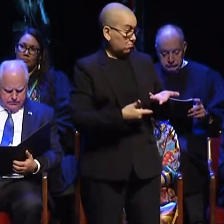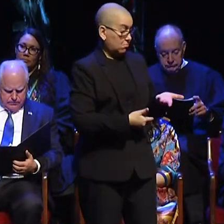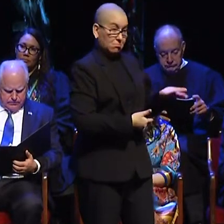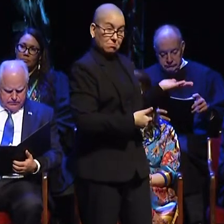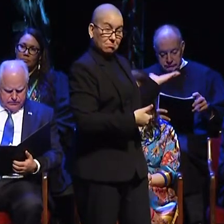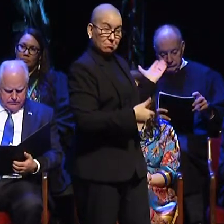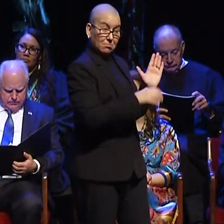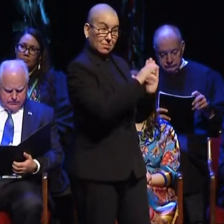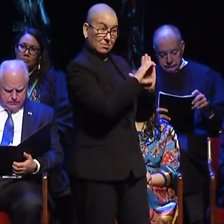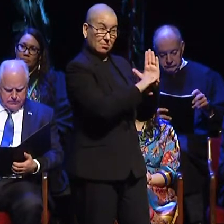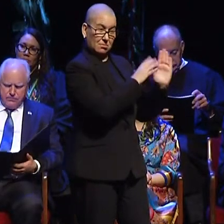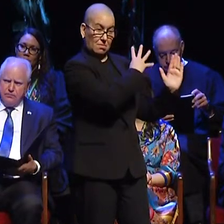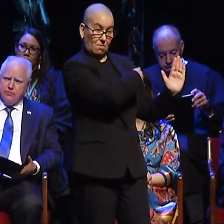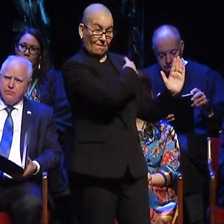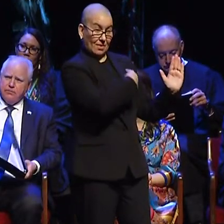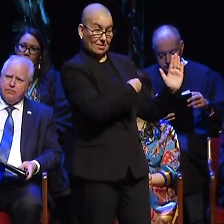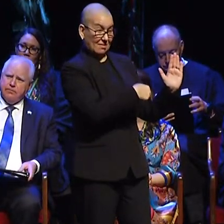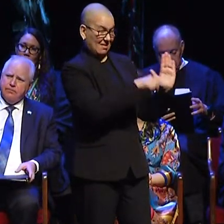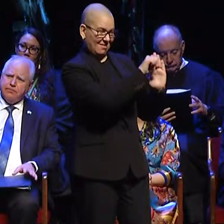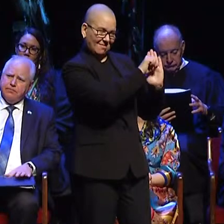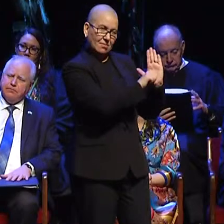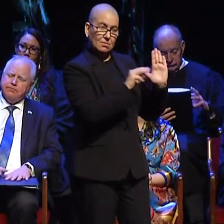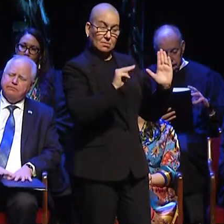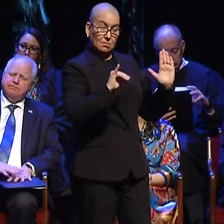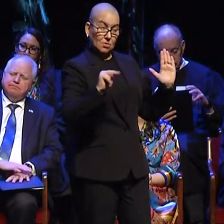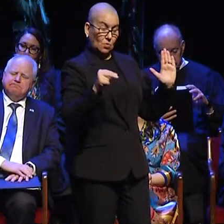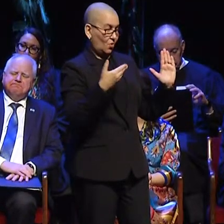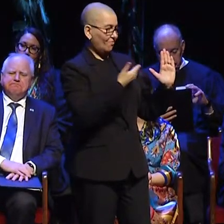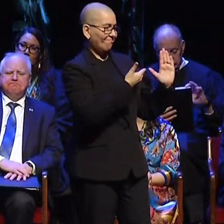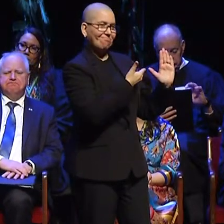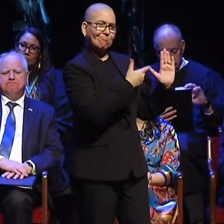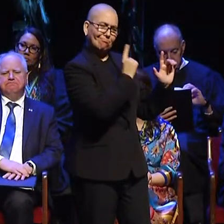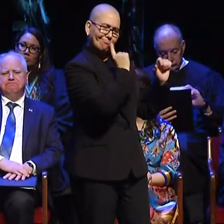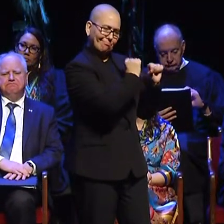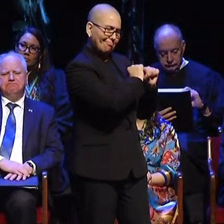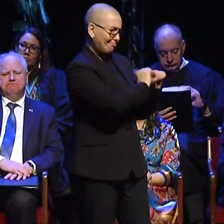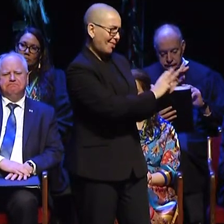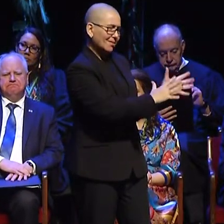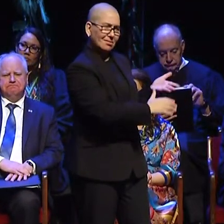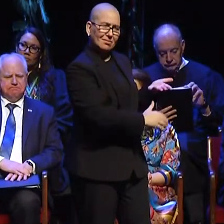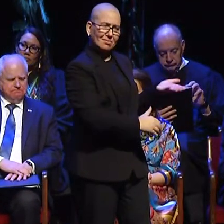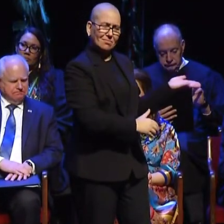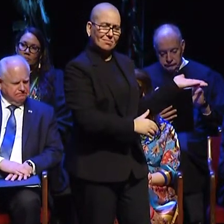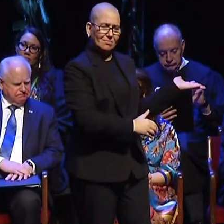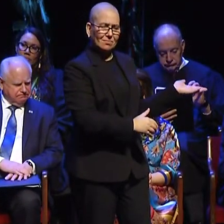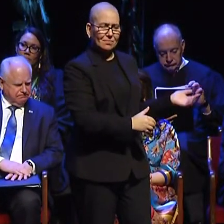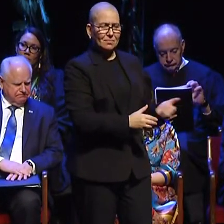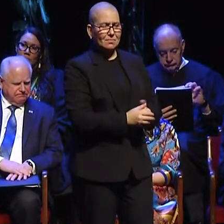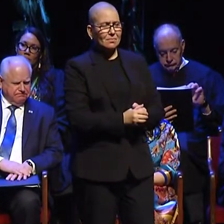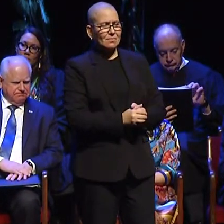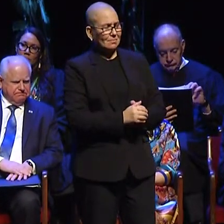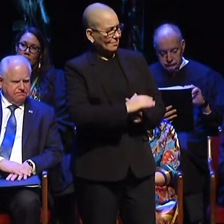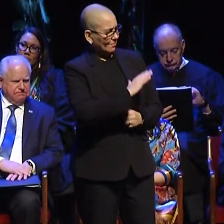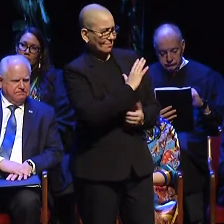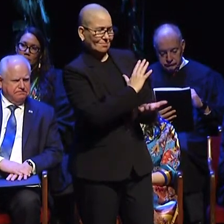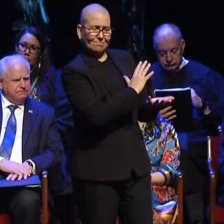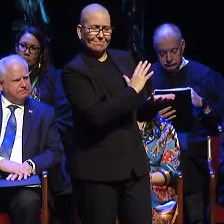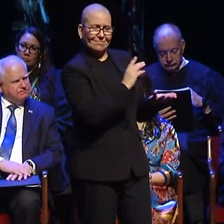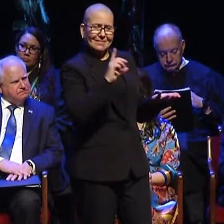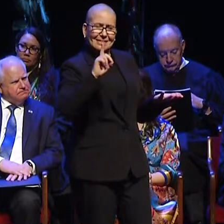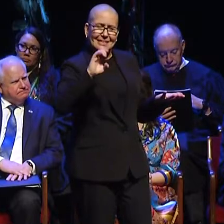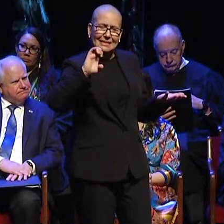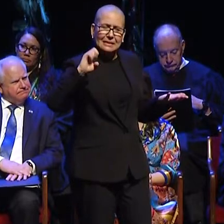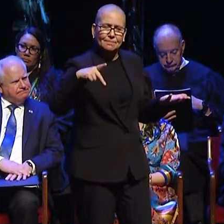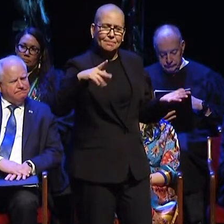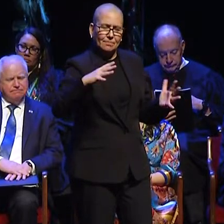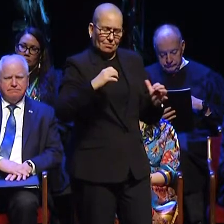of Minnesota, we bless you with a deep and abiding,